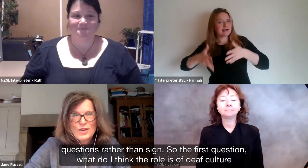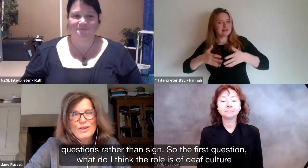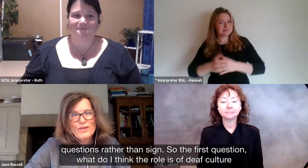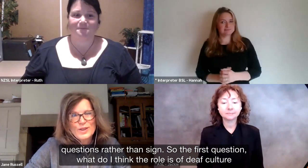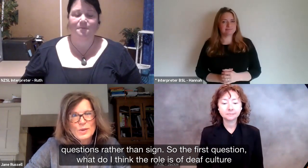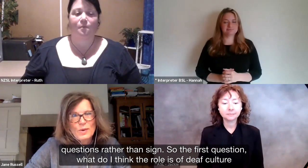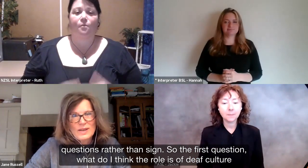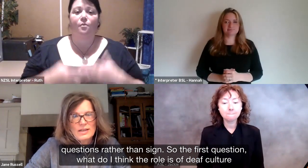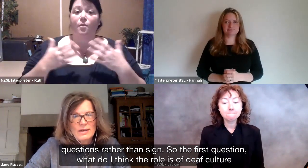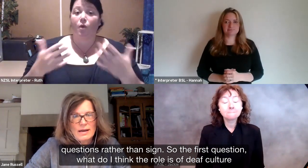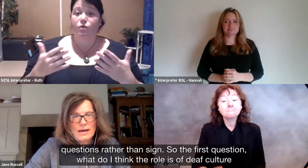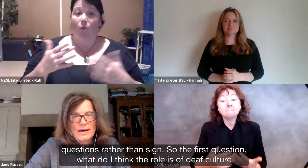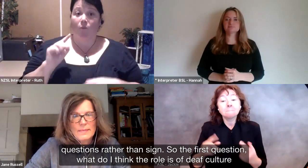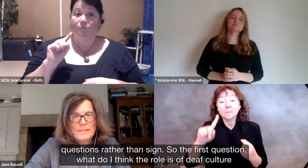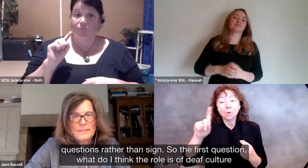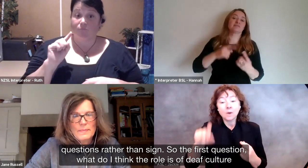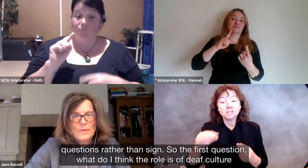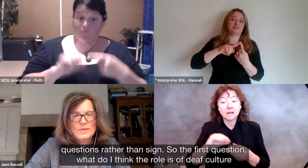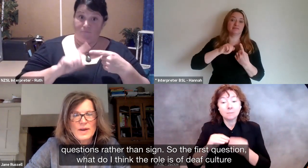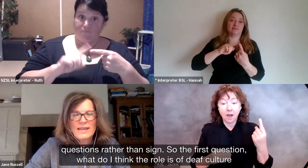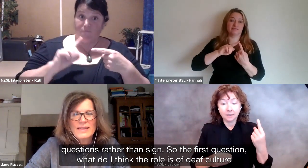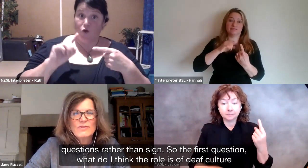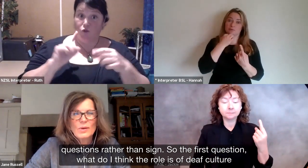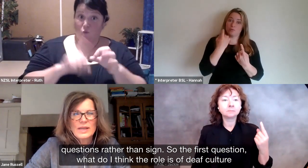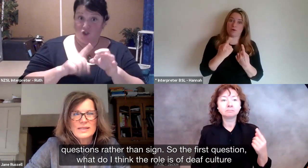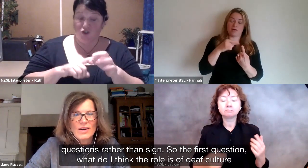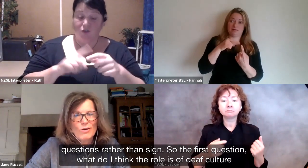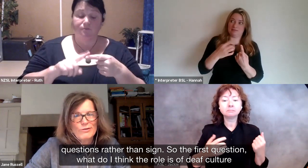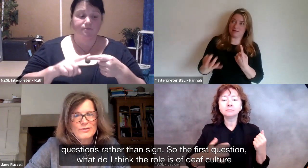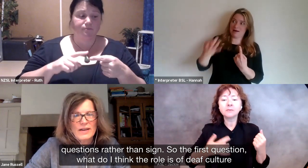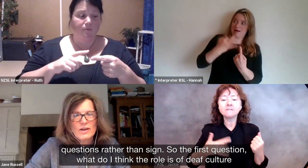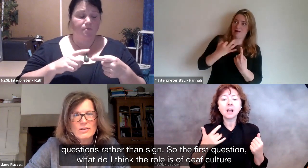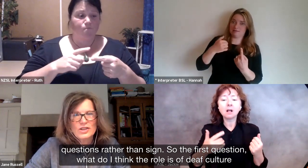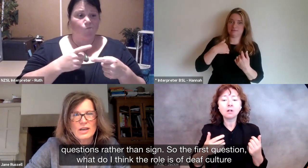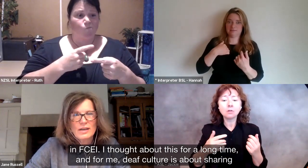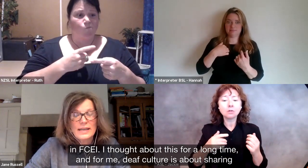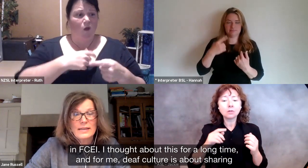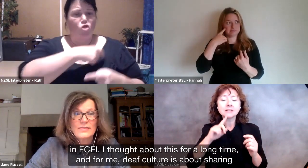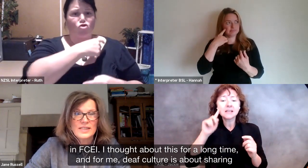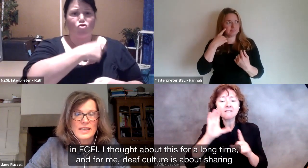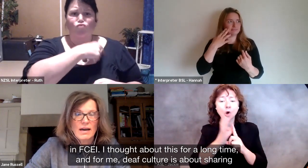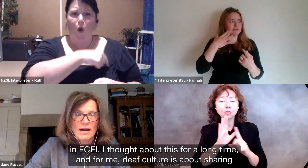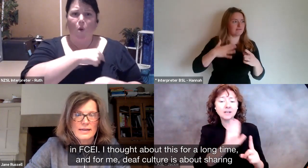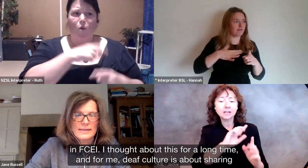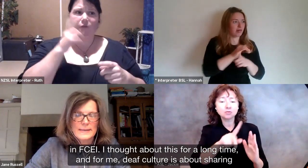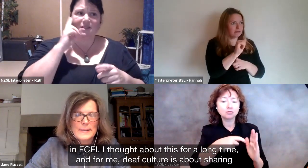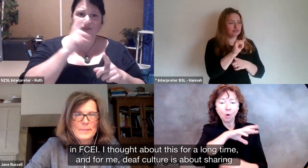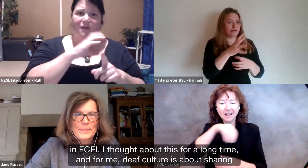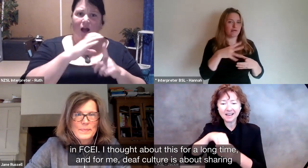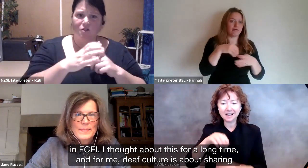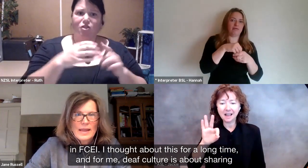So the first question, what do I think the role is of deaf culture in FCEI?